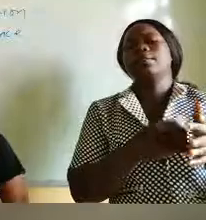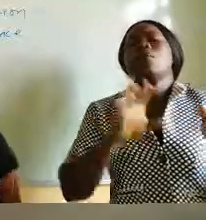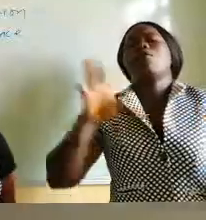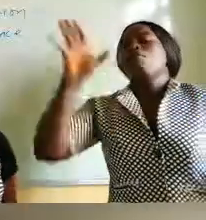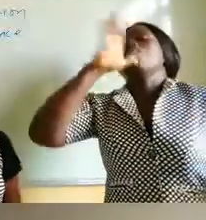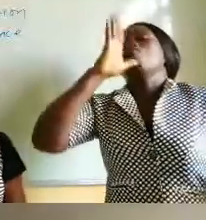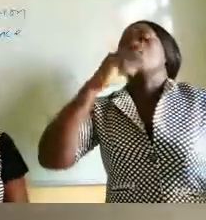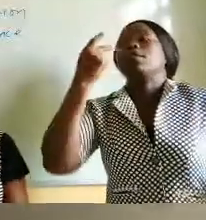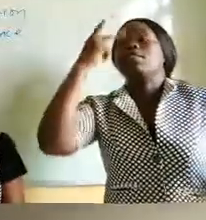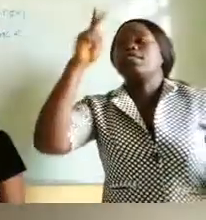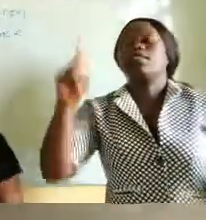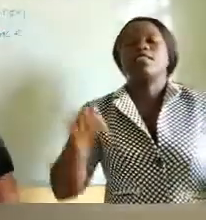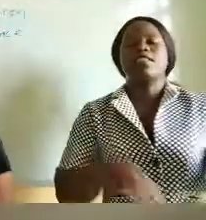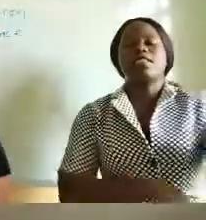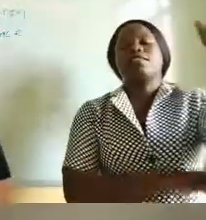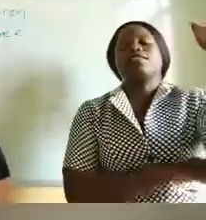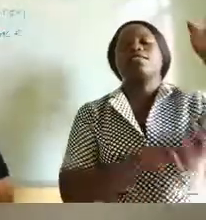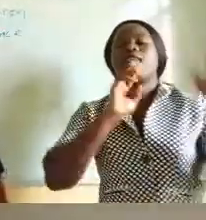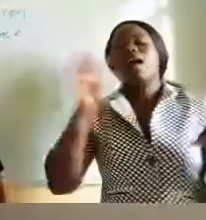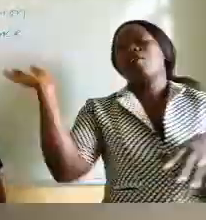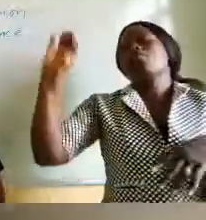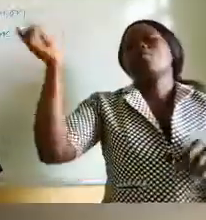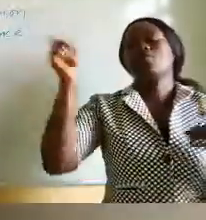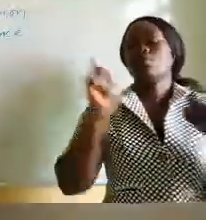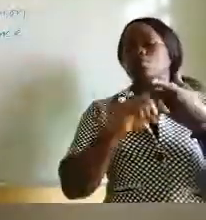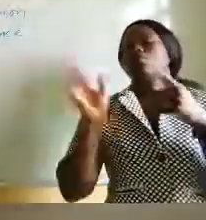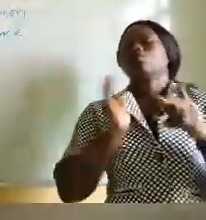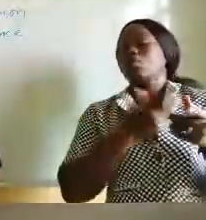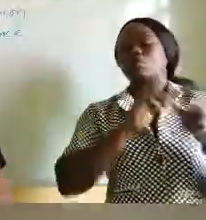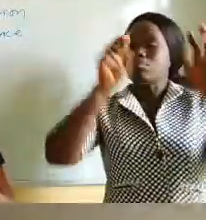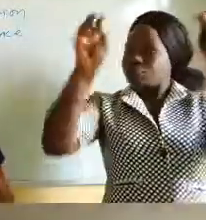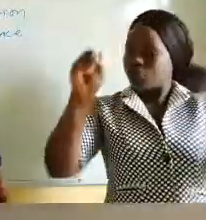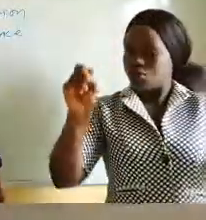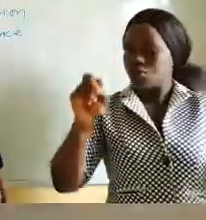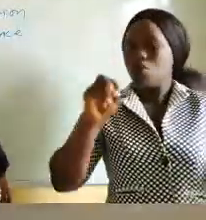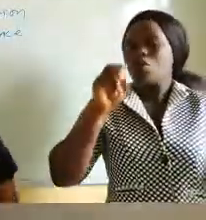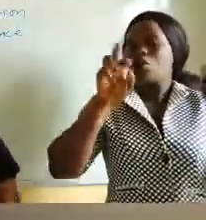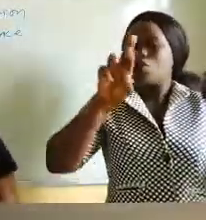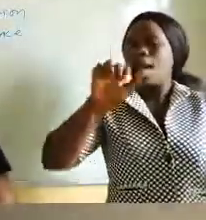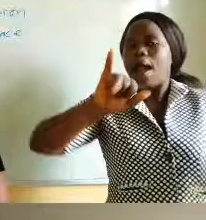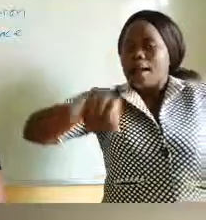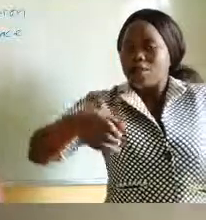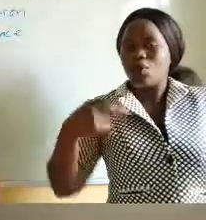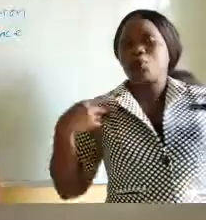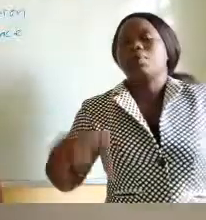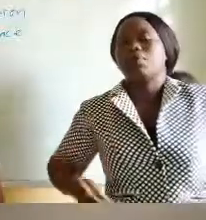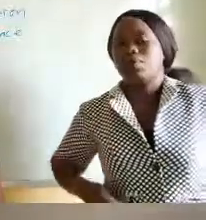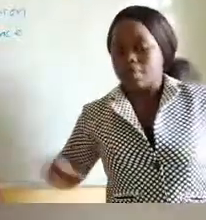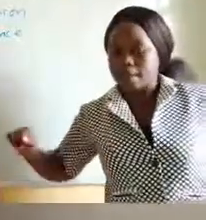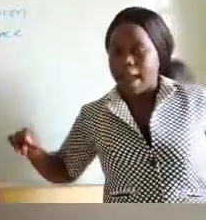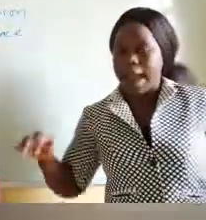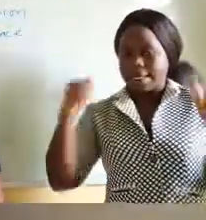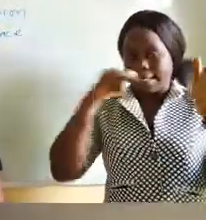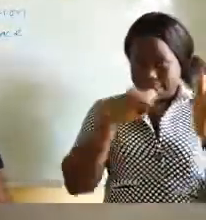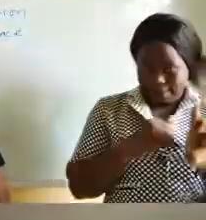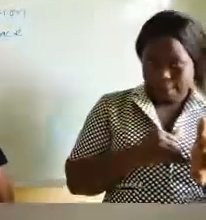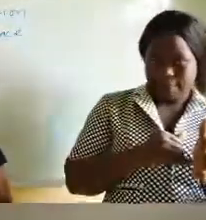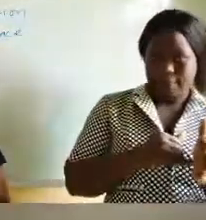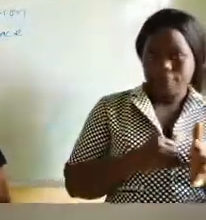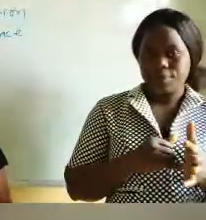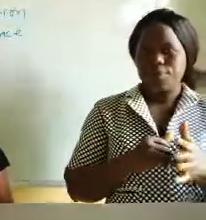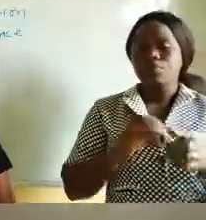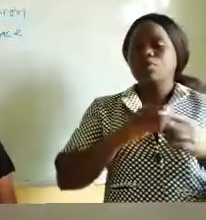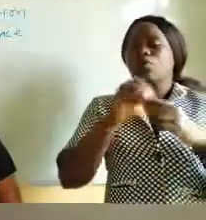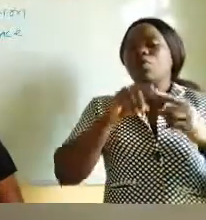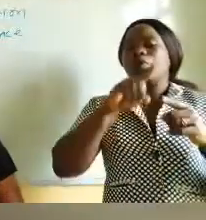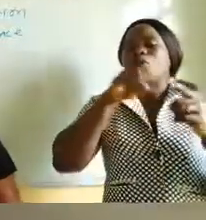the trees, they are waving at us. They are not waving. But you are just personifying the tree. That is personification.